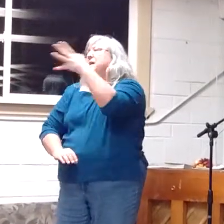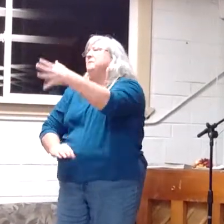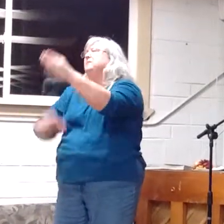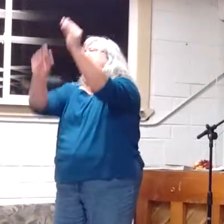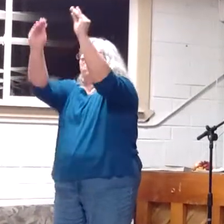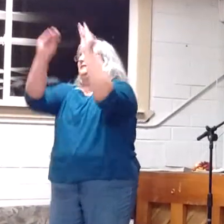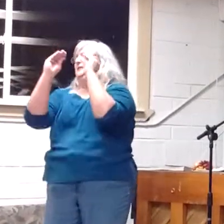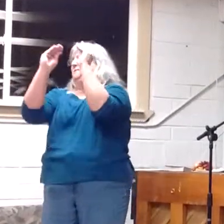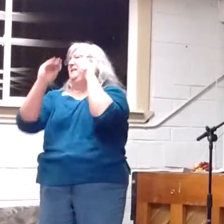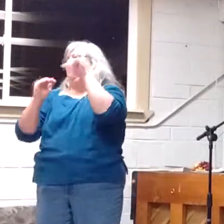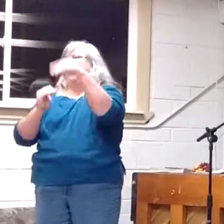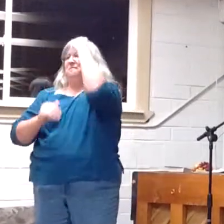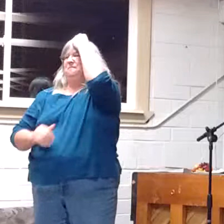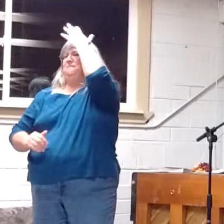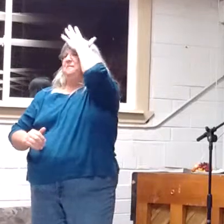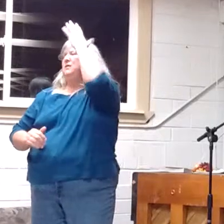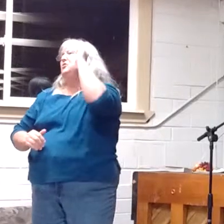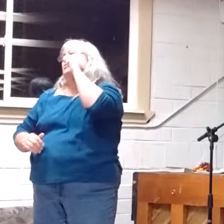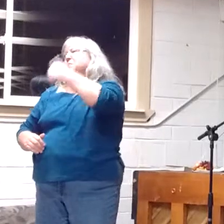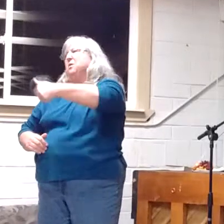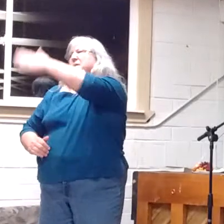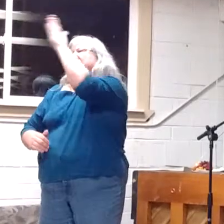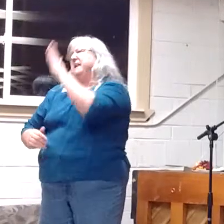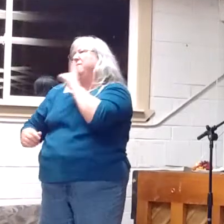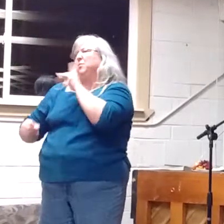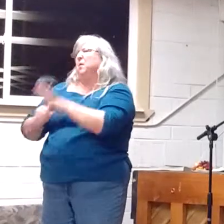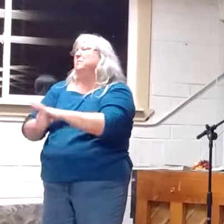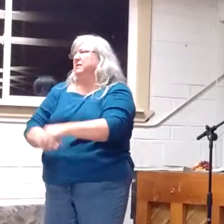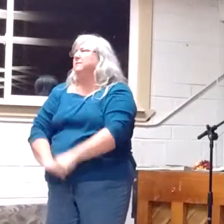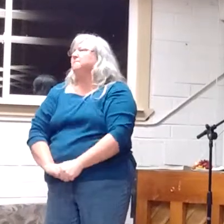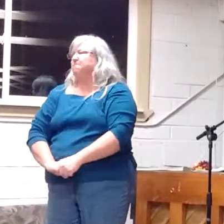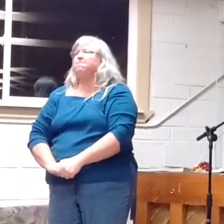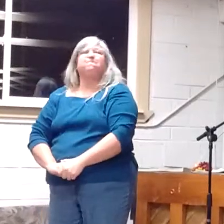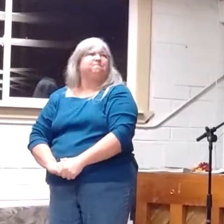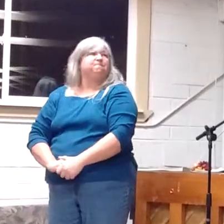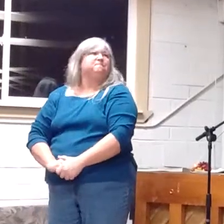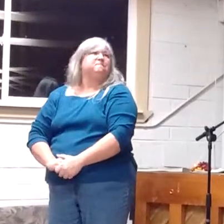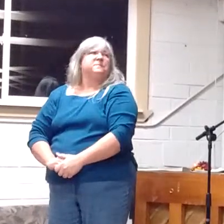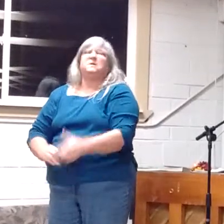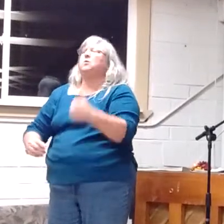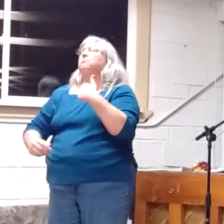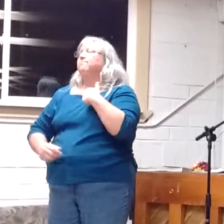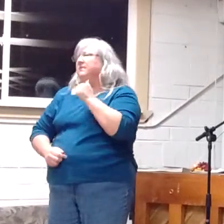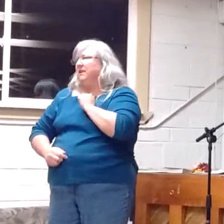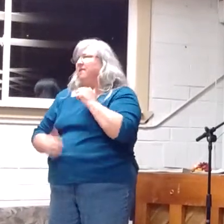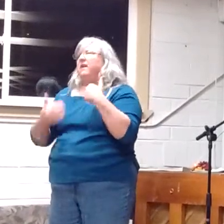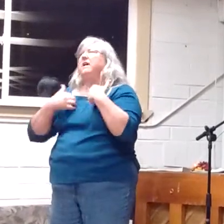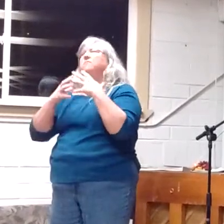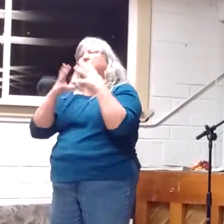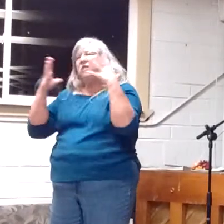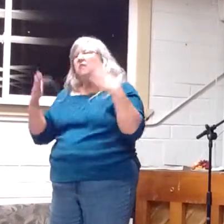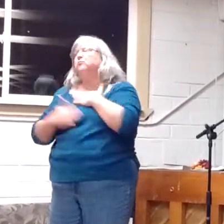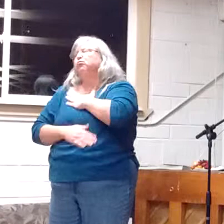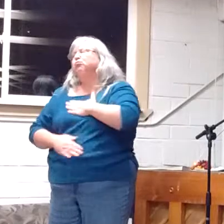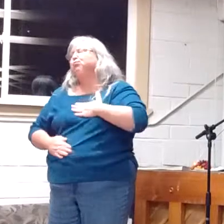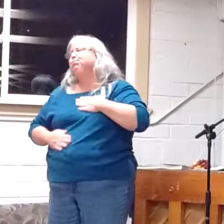lesson, that tomorrow was never promised. And so I have much appreciation for life,